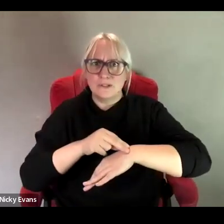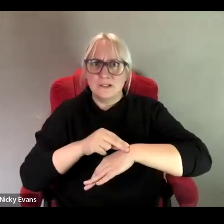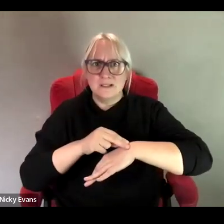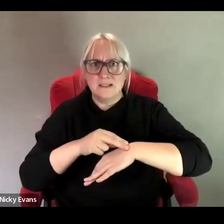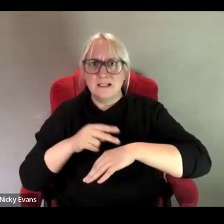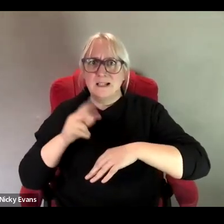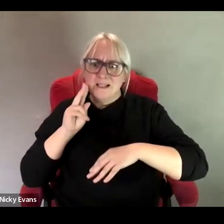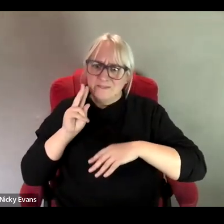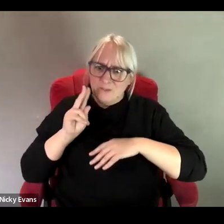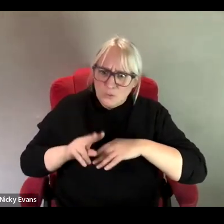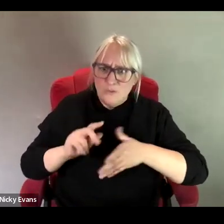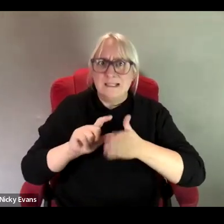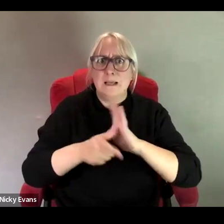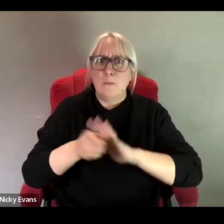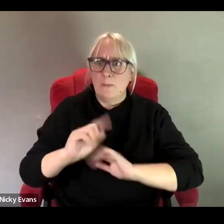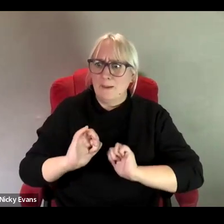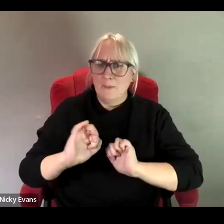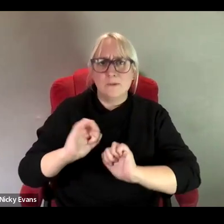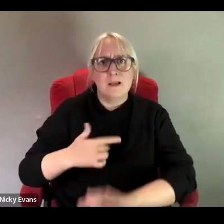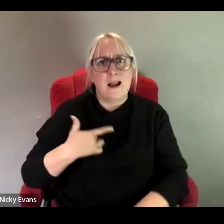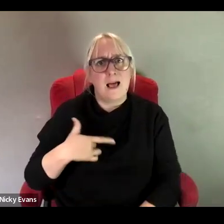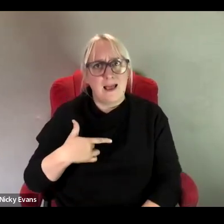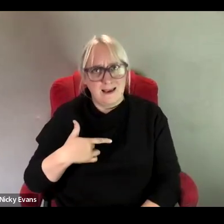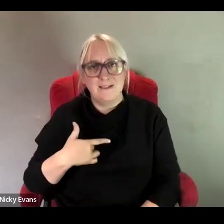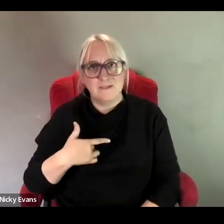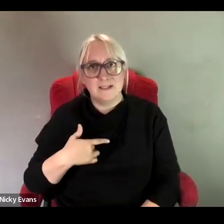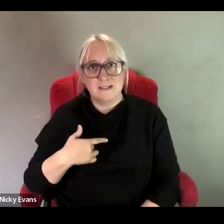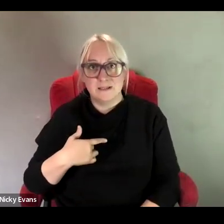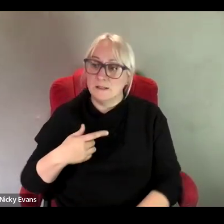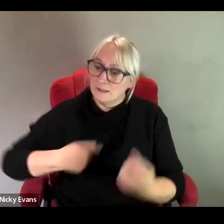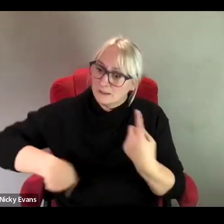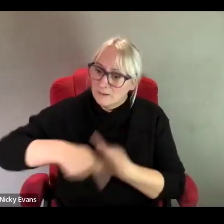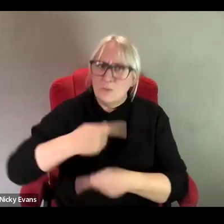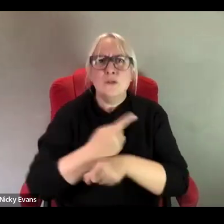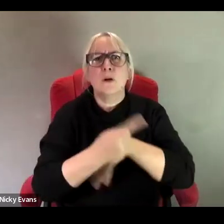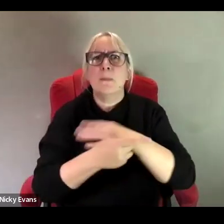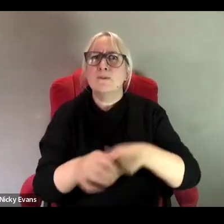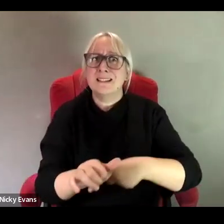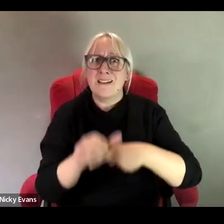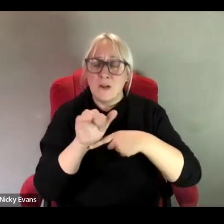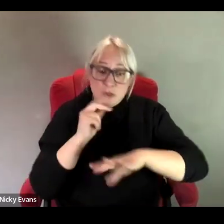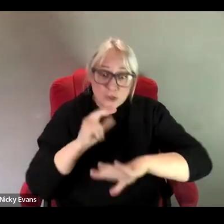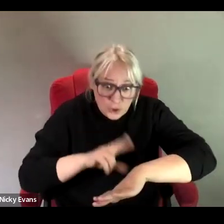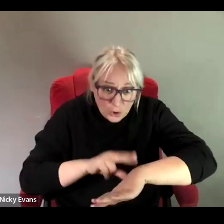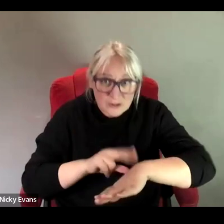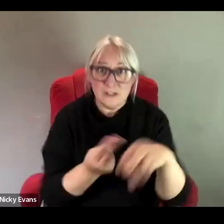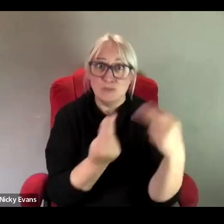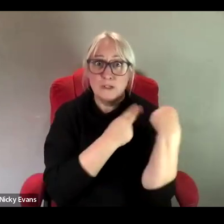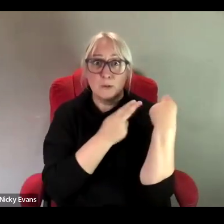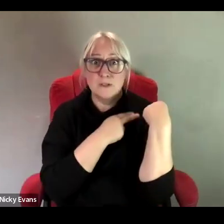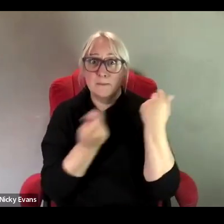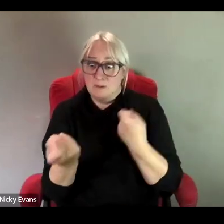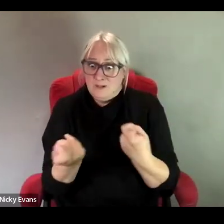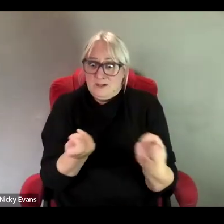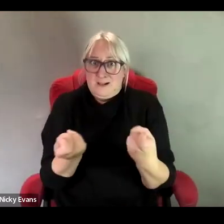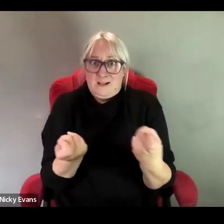lives, about how, well, when we talk about safeguards, if they're the ones who are in charge of the safeguards,